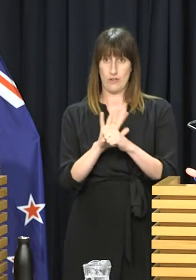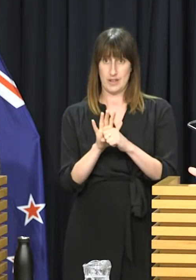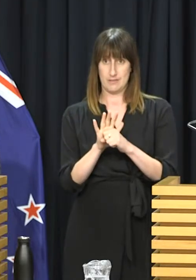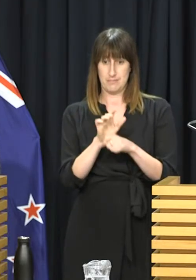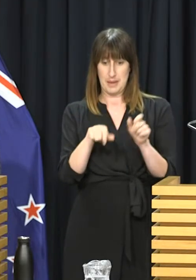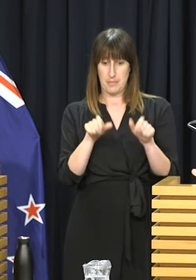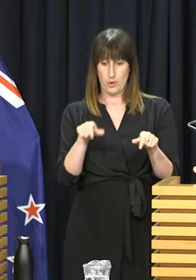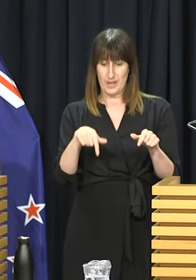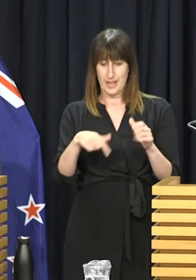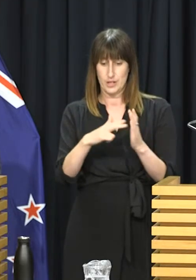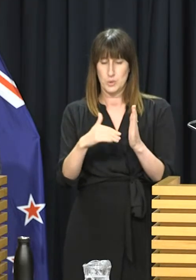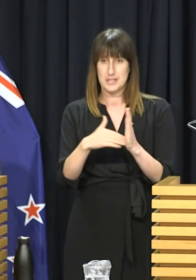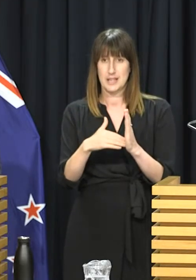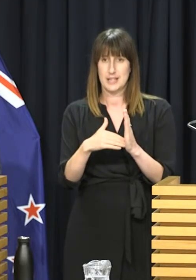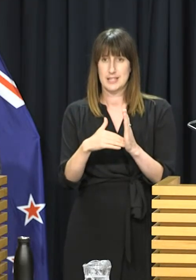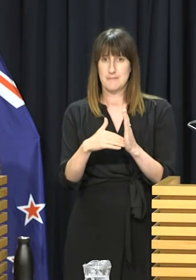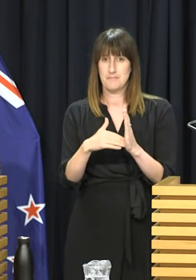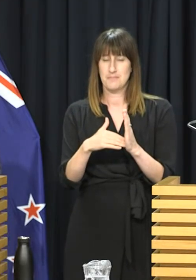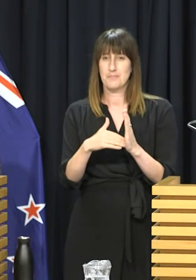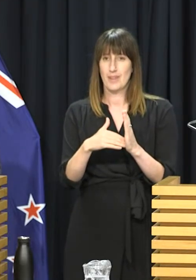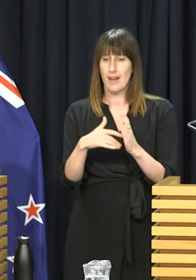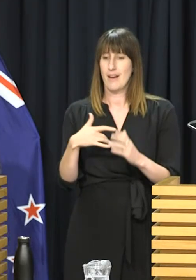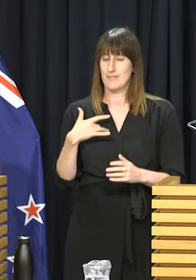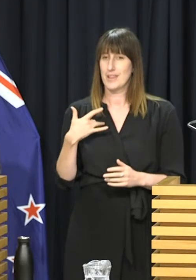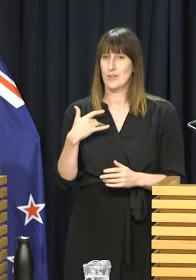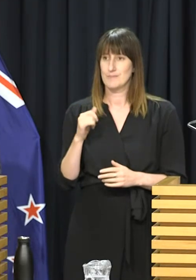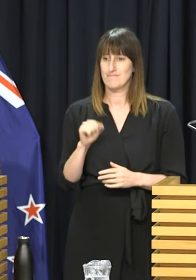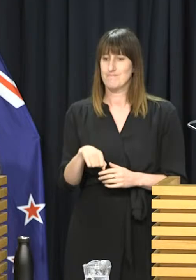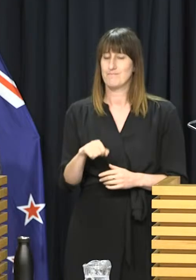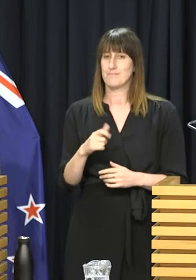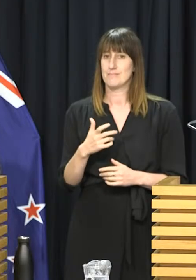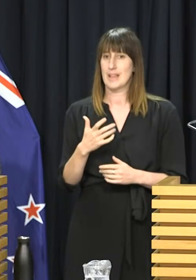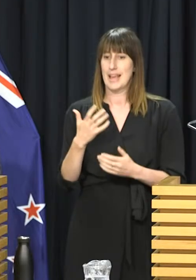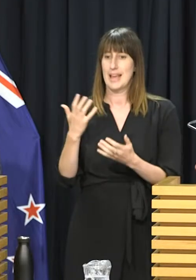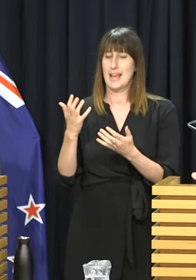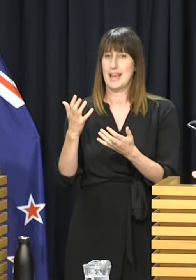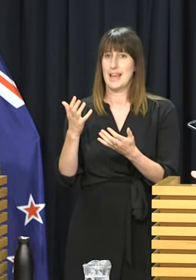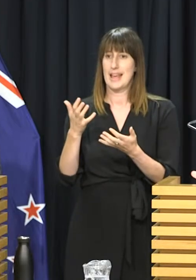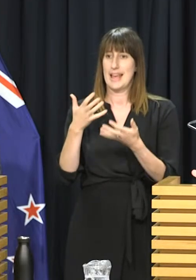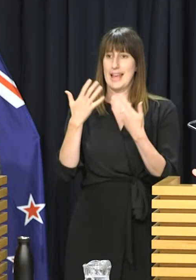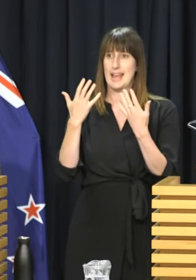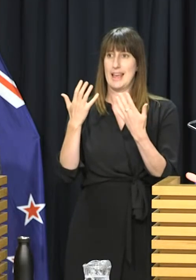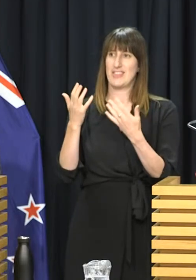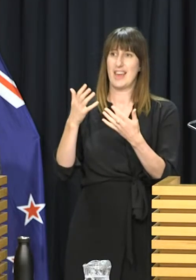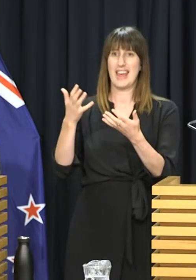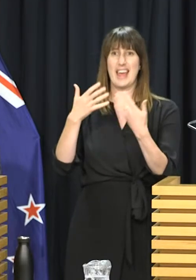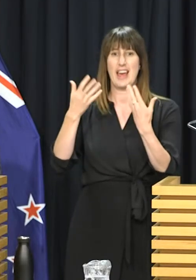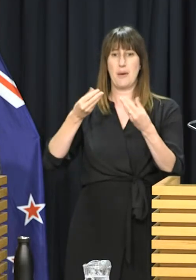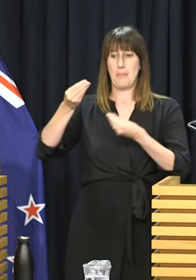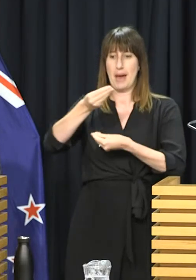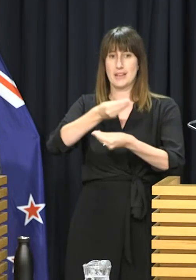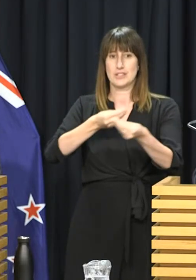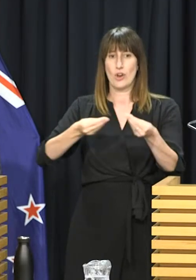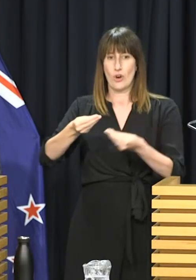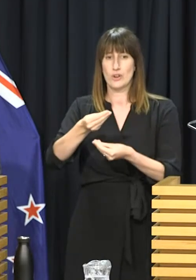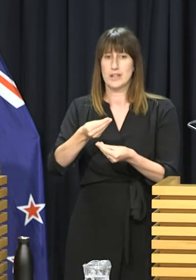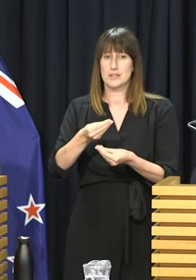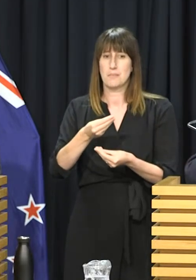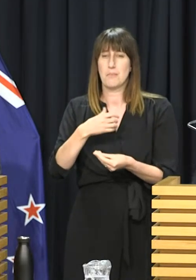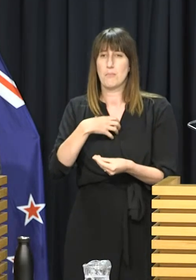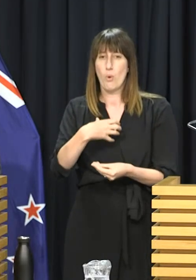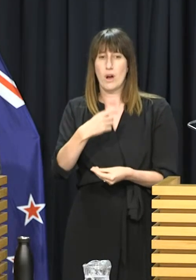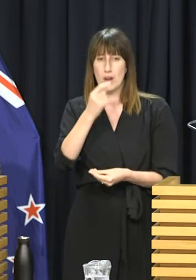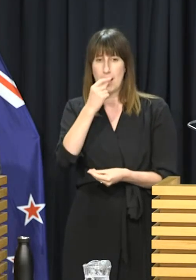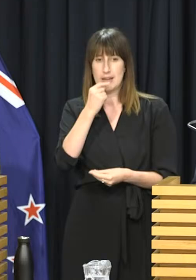of airborne or aerosolized transmission has been much more likely to have been the cause. And I think if we